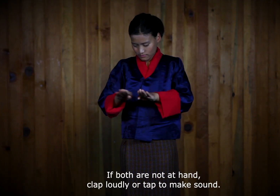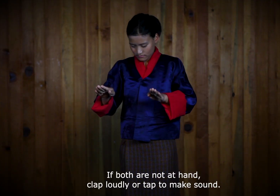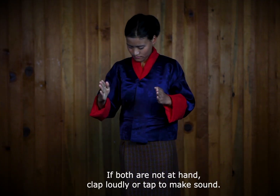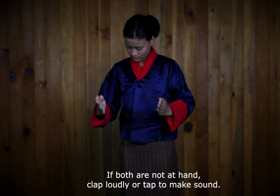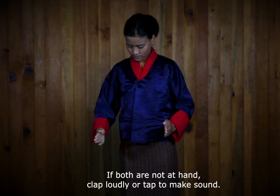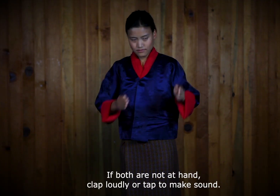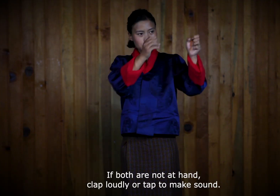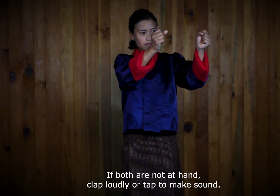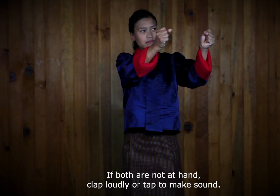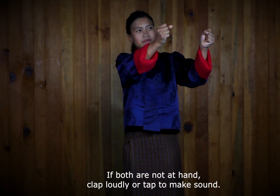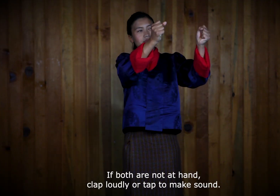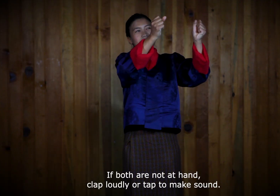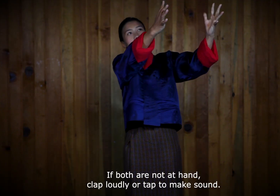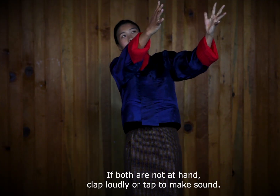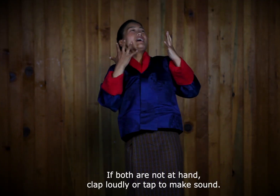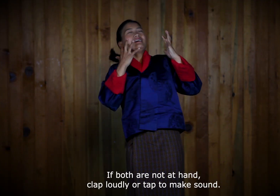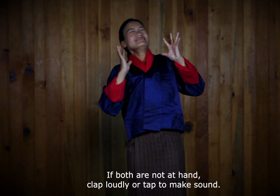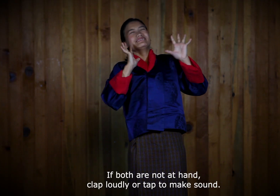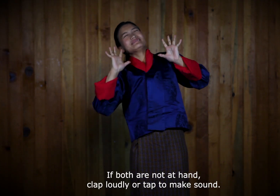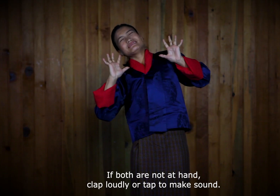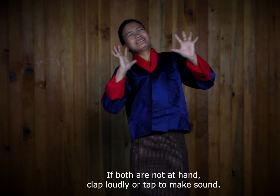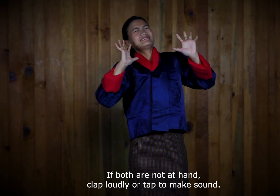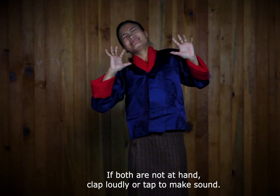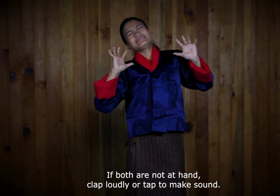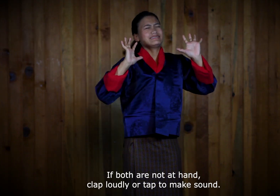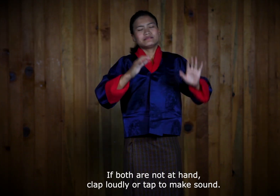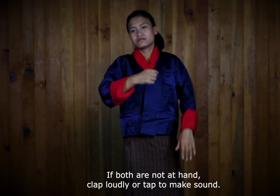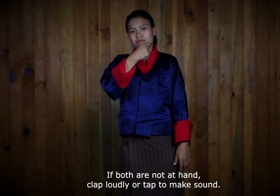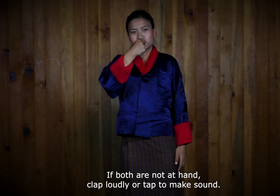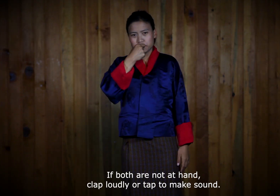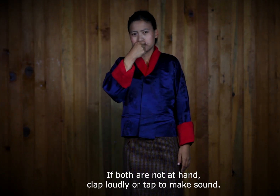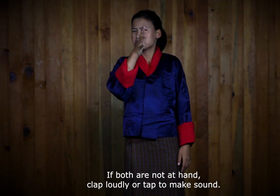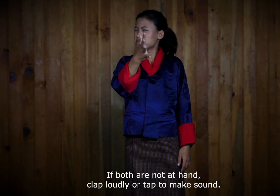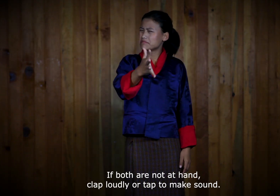If both are not at hand, clap loudly or tap to make sounds.